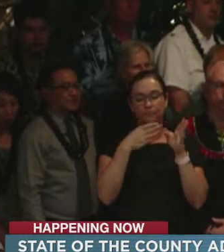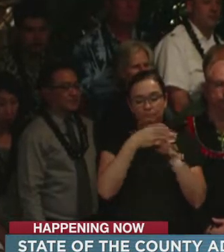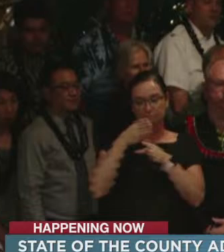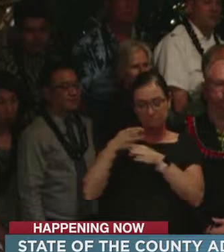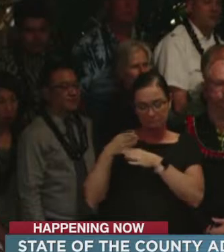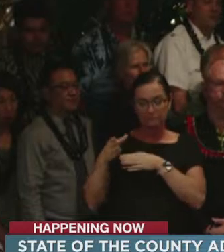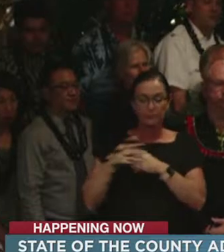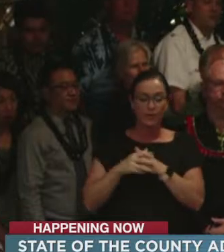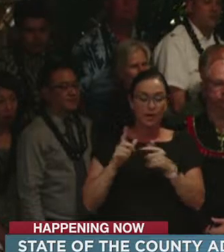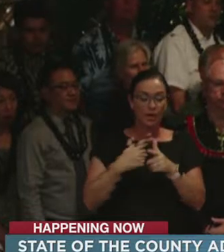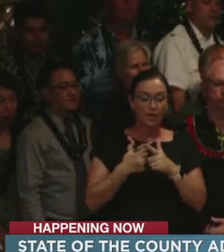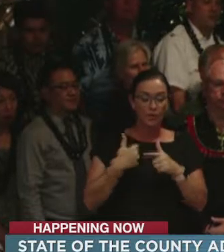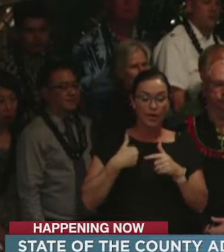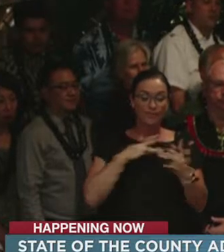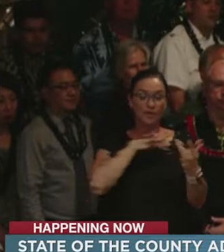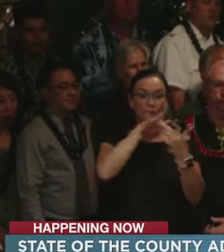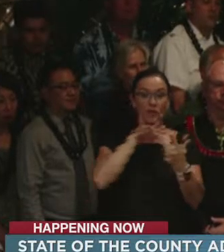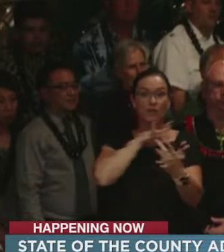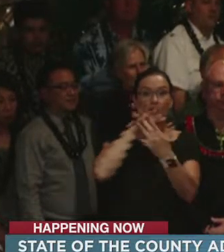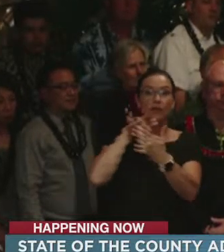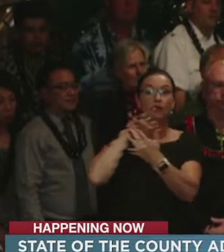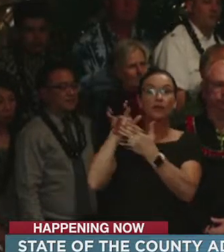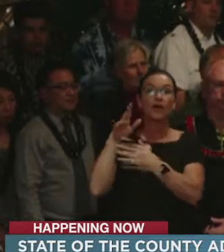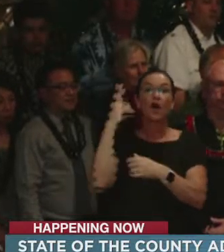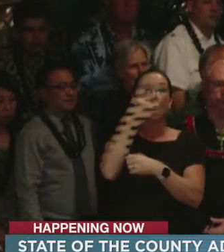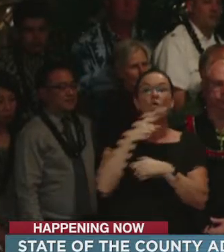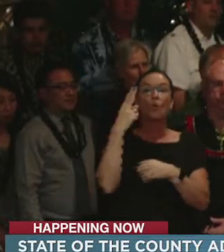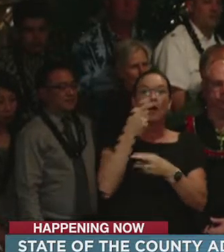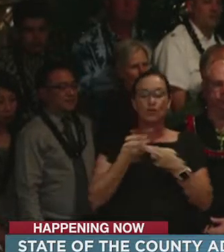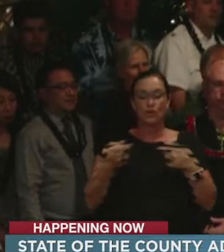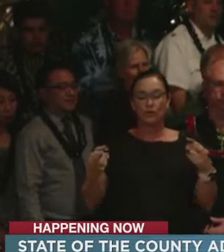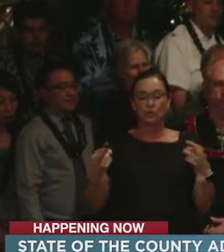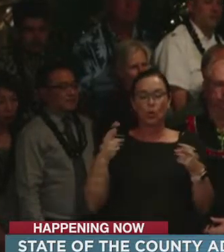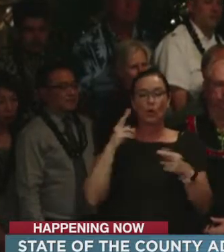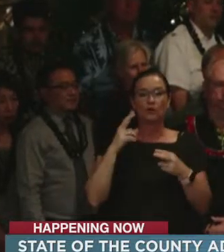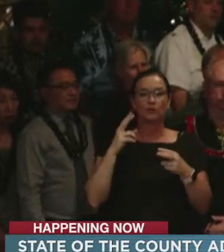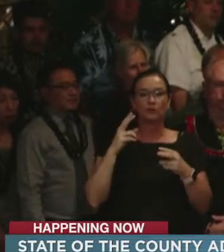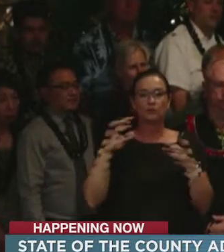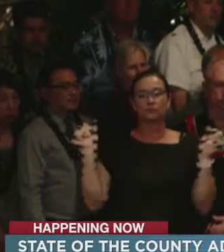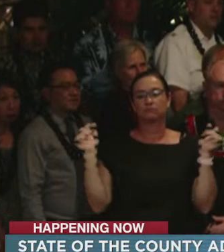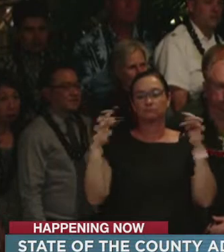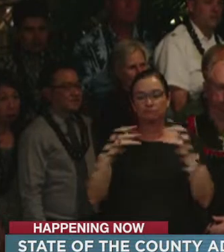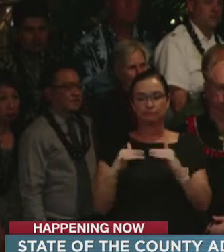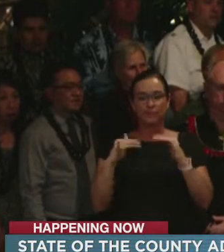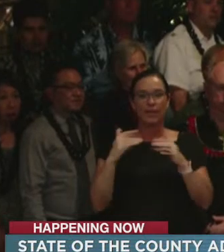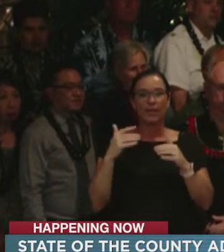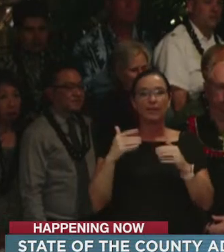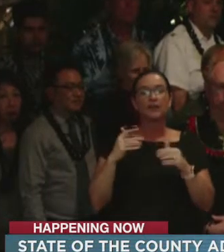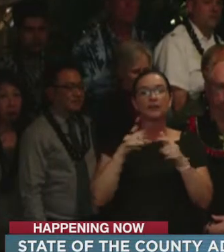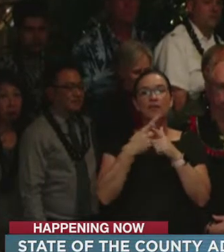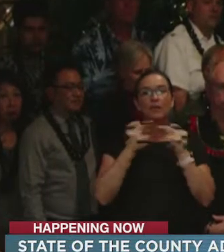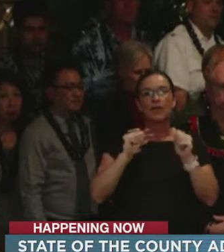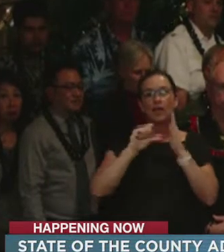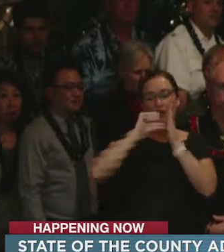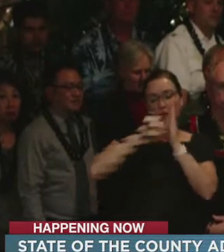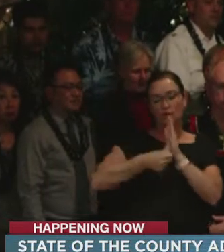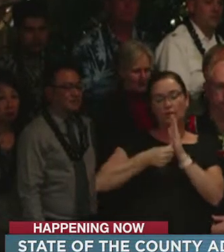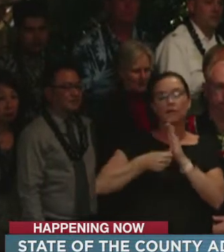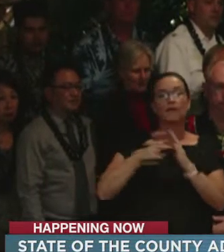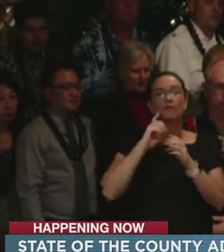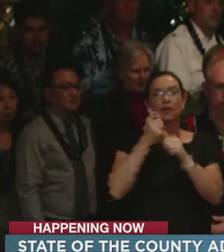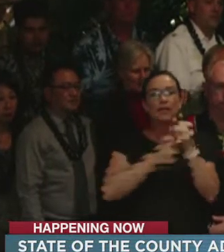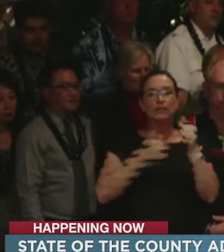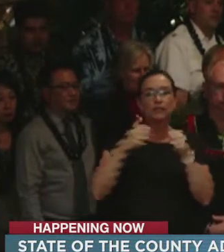outreach to include the Hawaii Resource Fairs to highlight our county departments and their functions to the community. We're also working